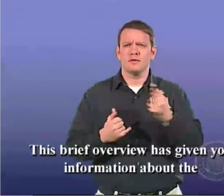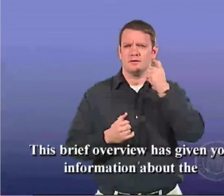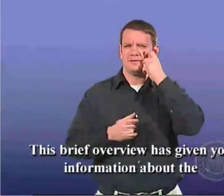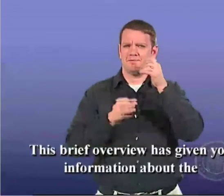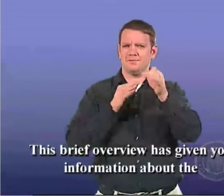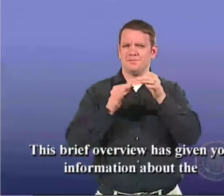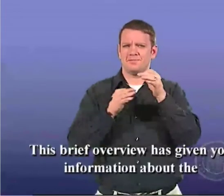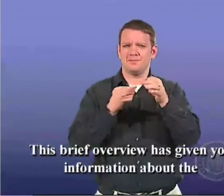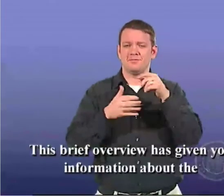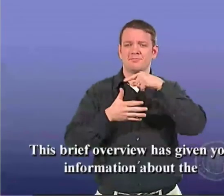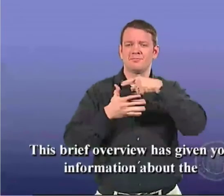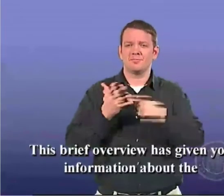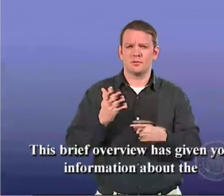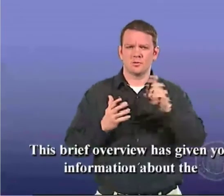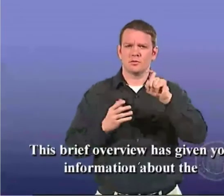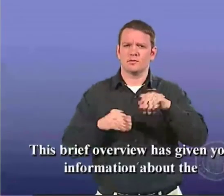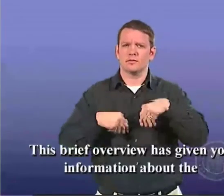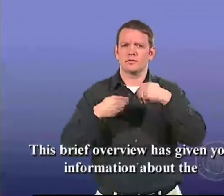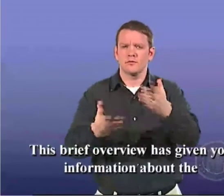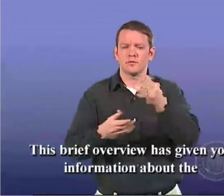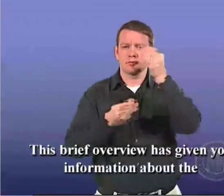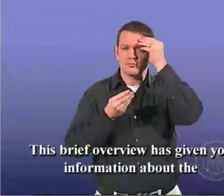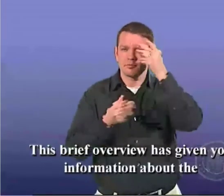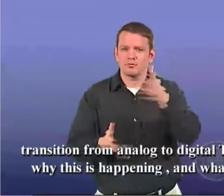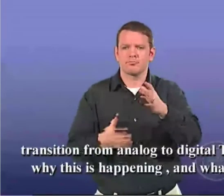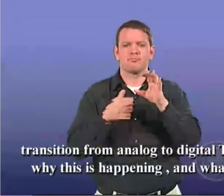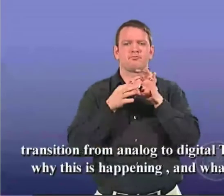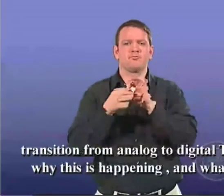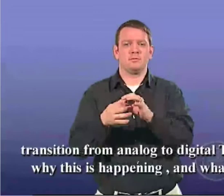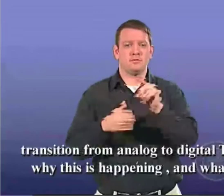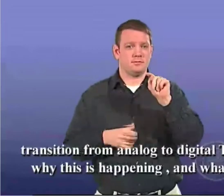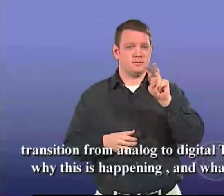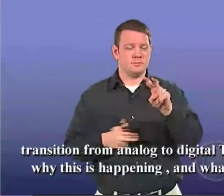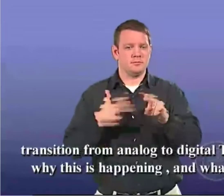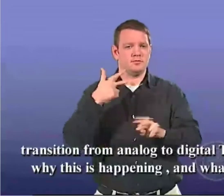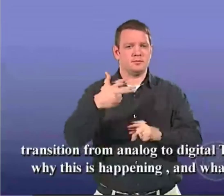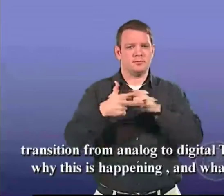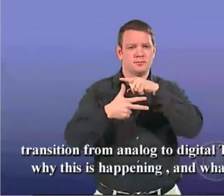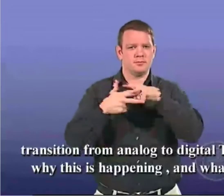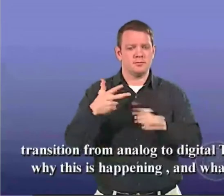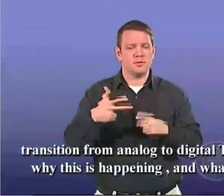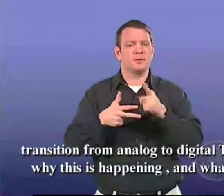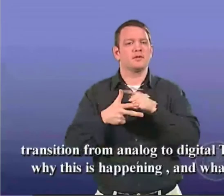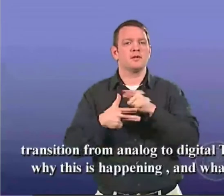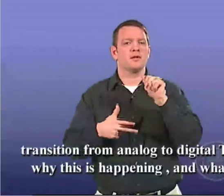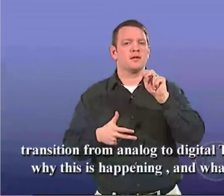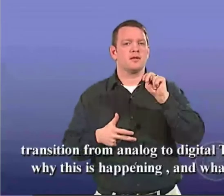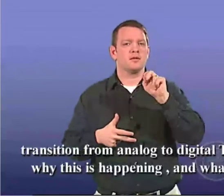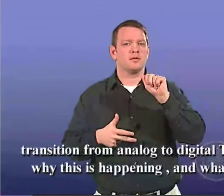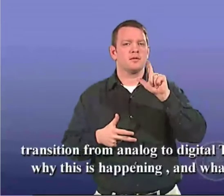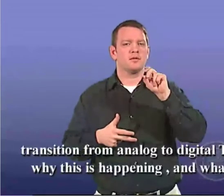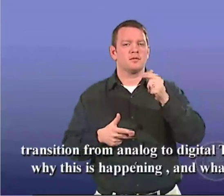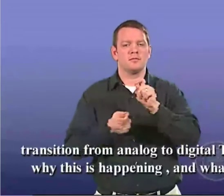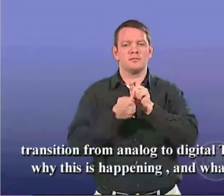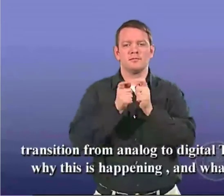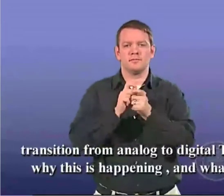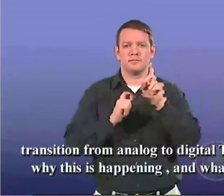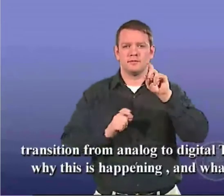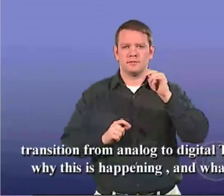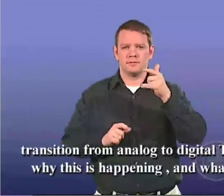This brief overview has given you information about the transition from analog to digital TV, why this is happening, and what you